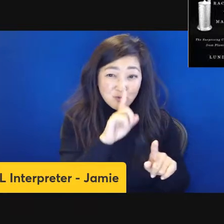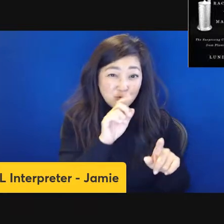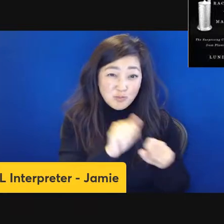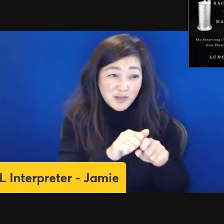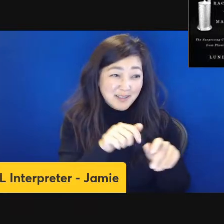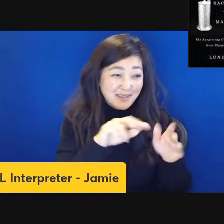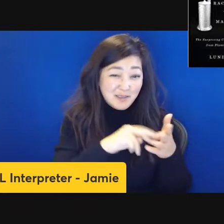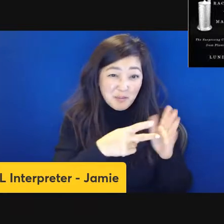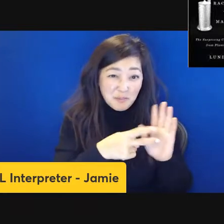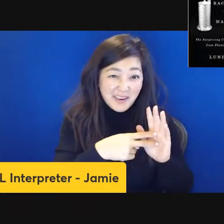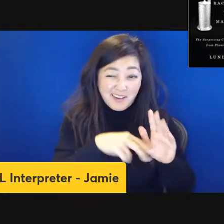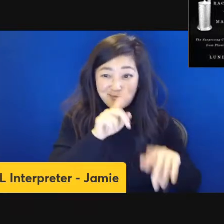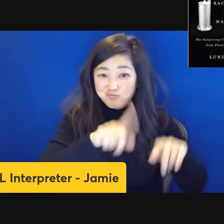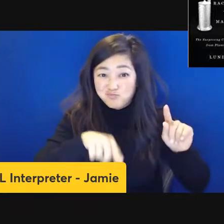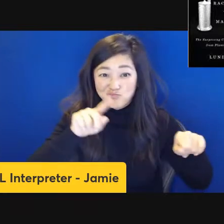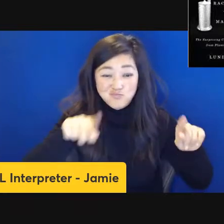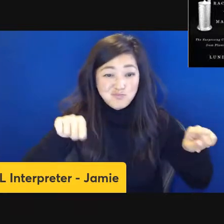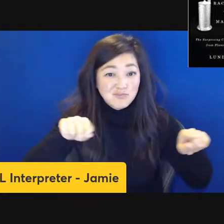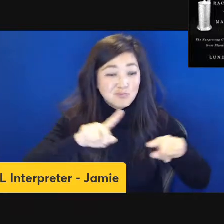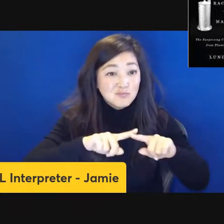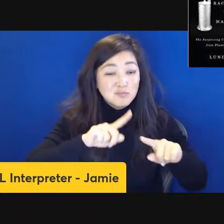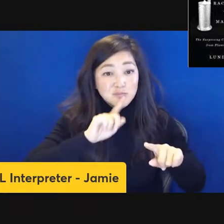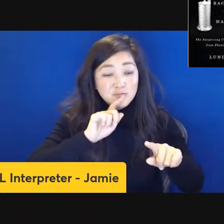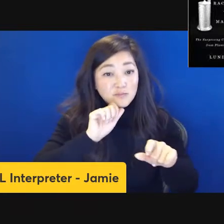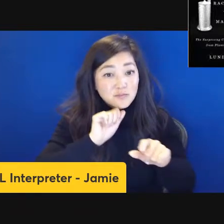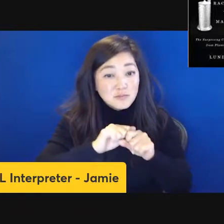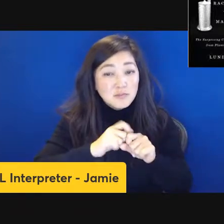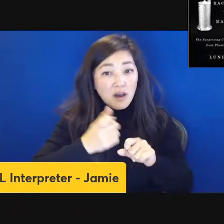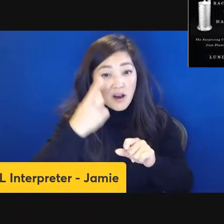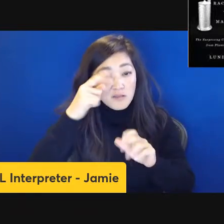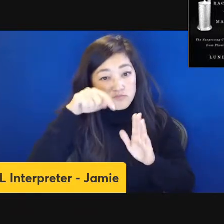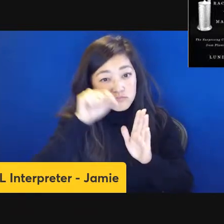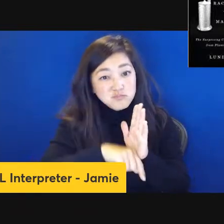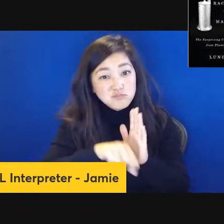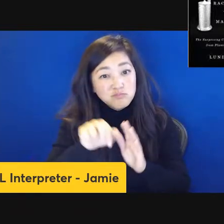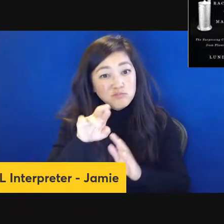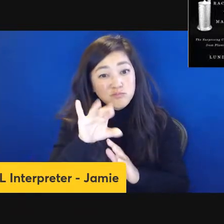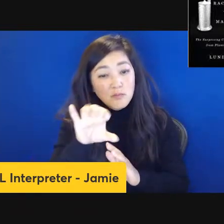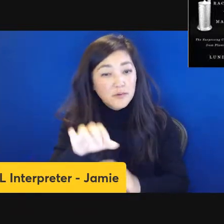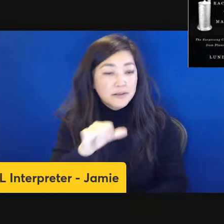there's certainly no understanding of really the fundamental,